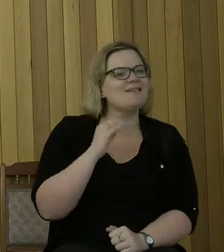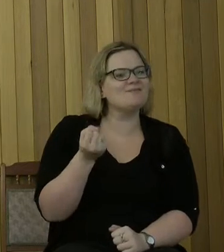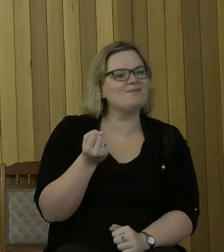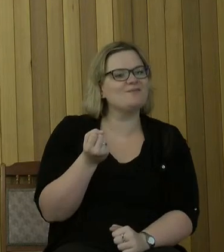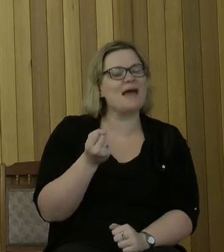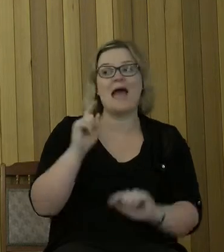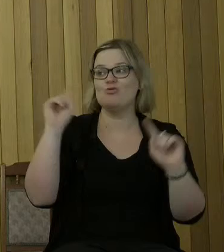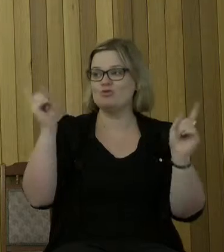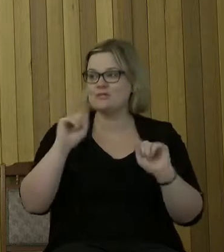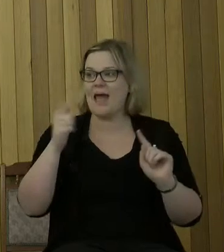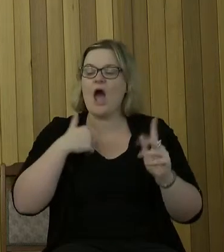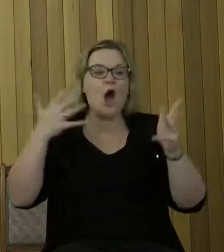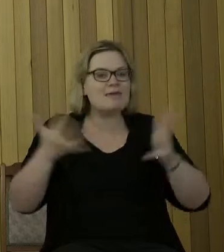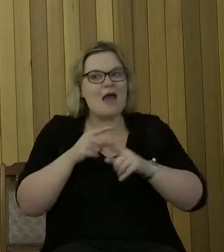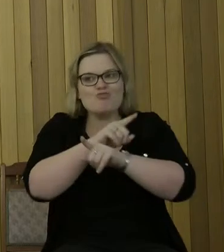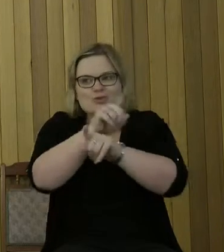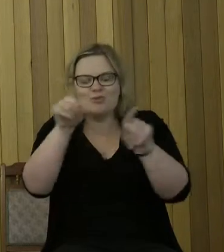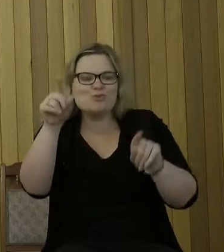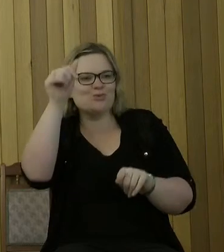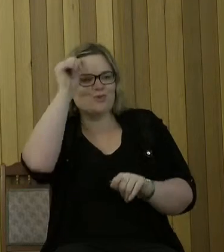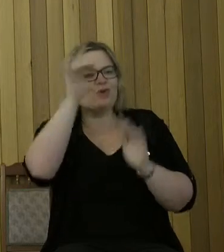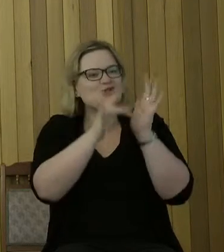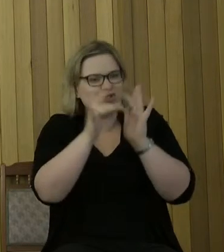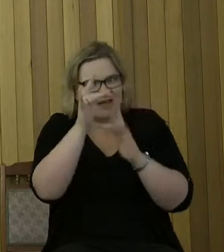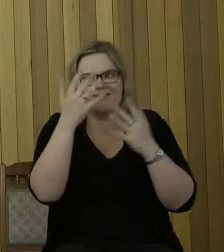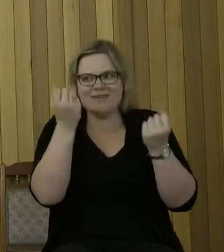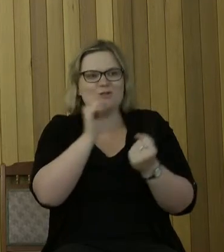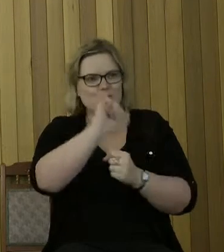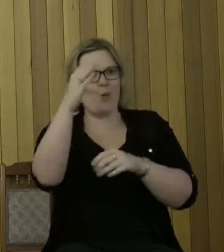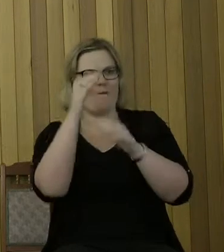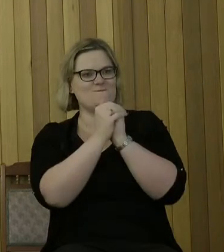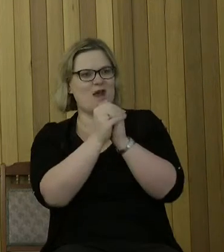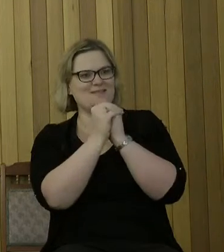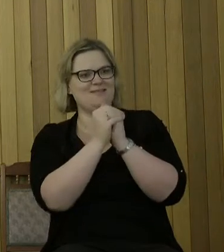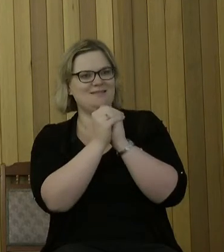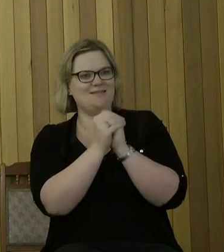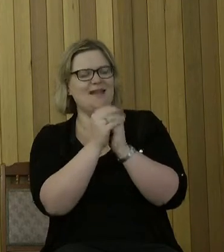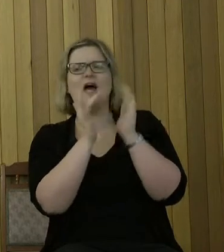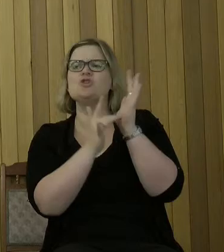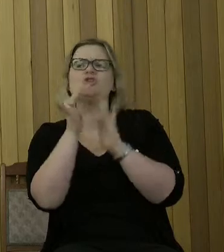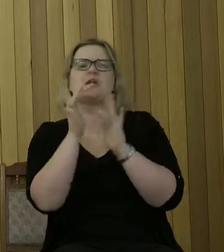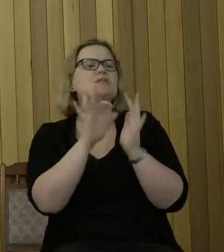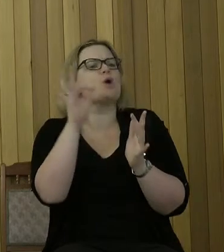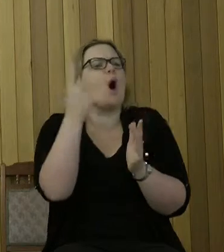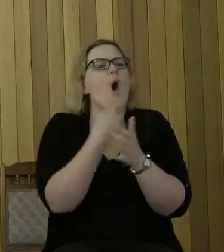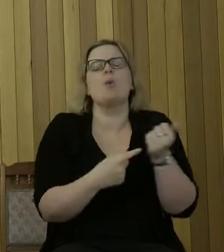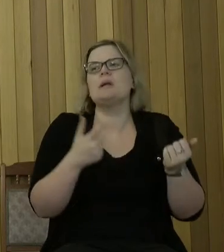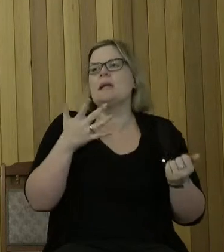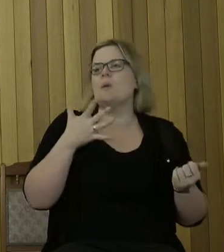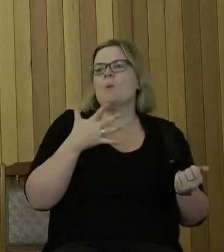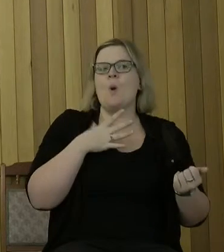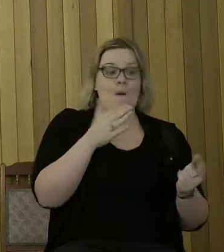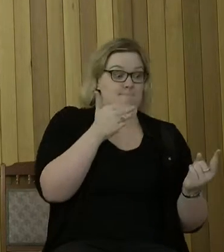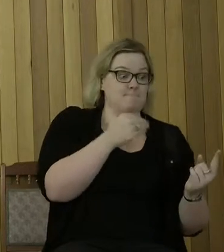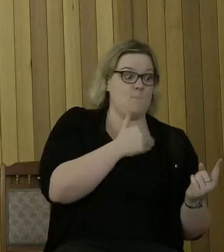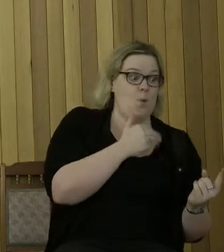today I want to encourage you to know that Jesus is your friend. That Jesus doesn't just want to spend the